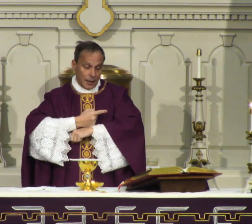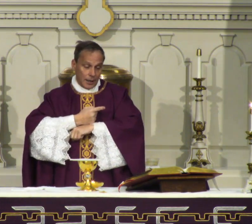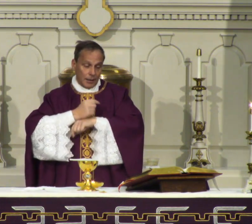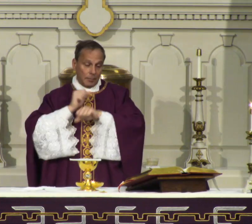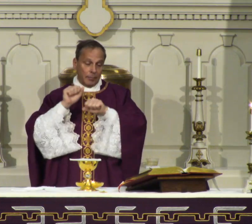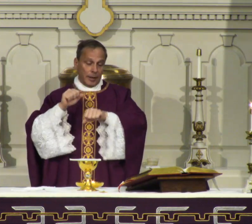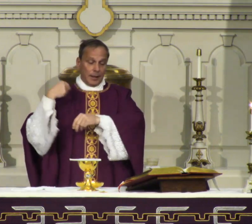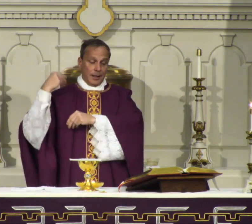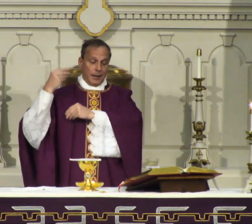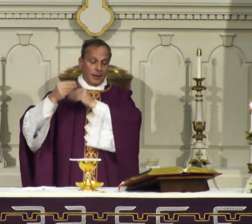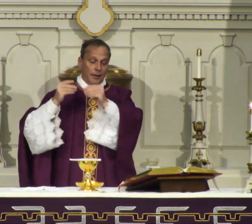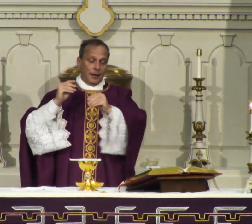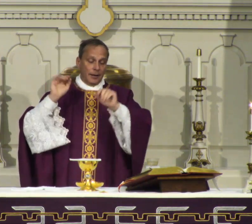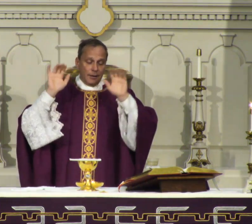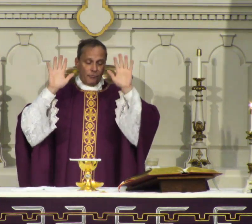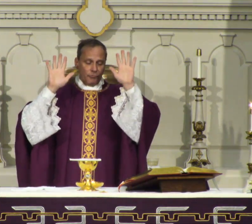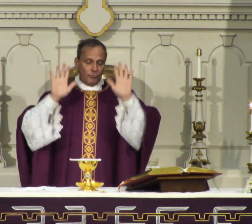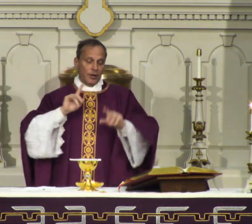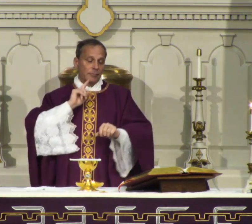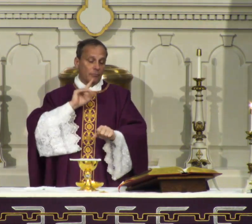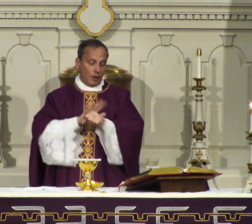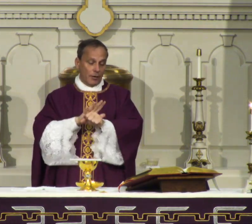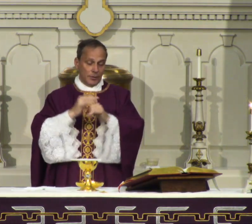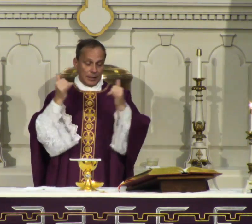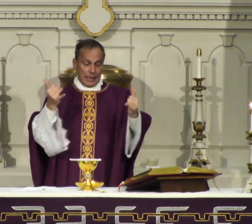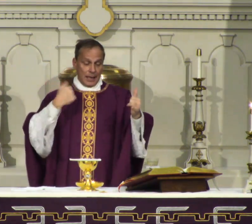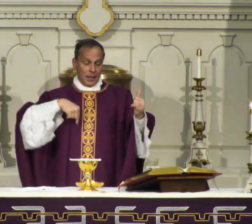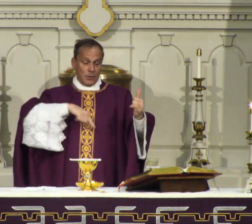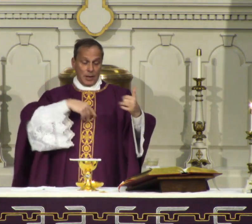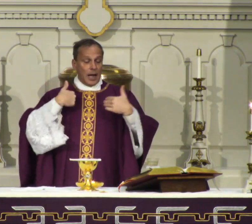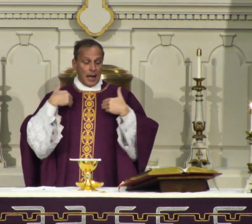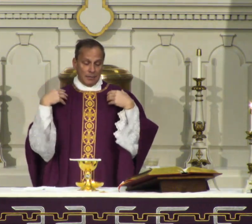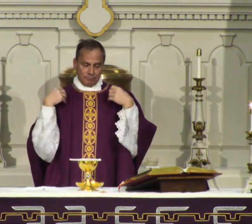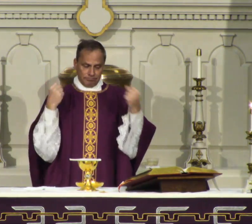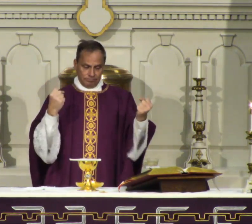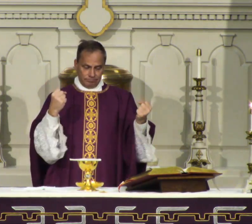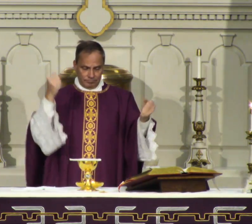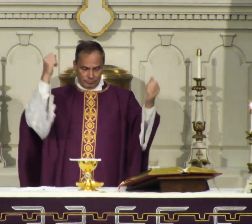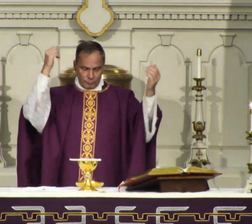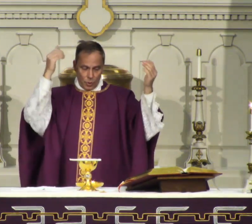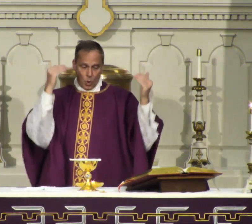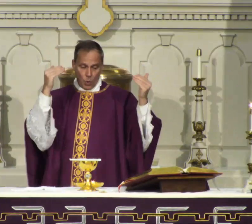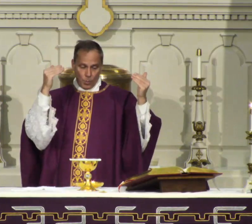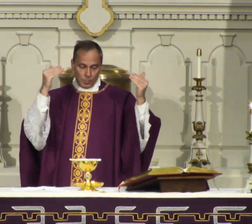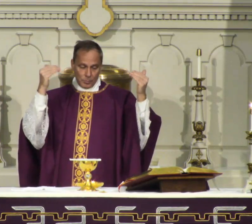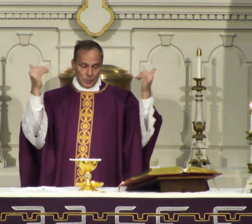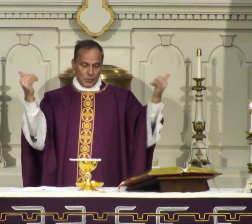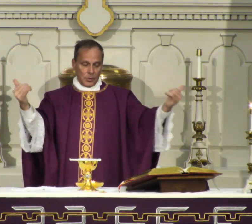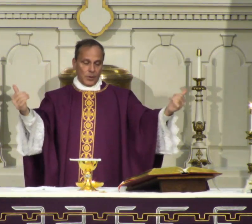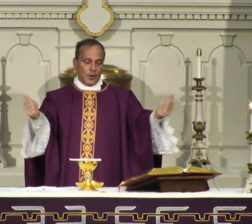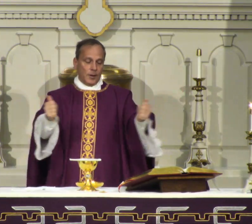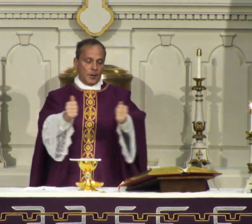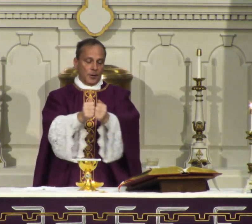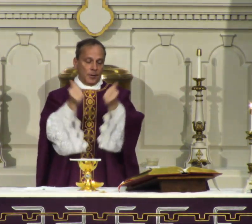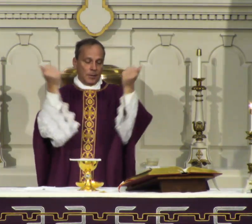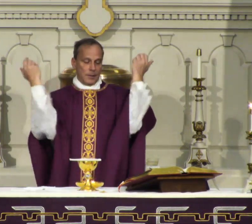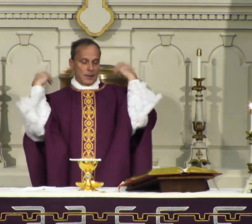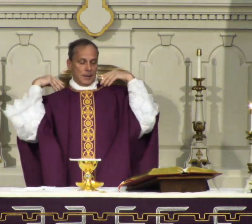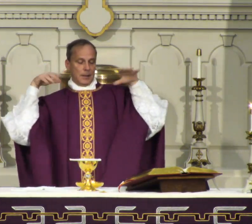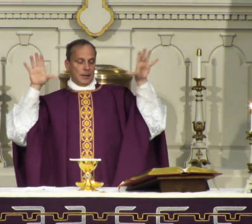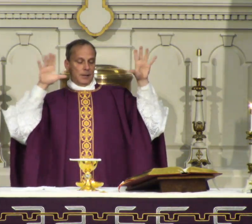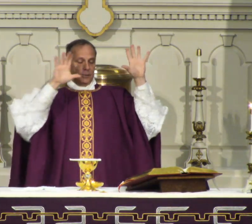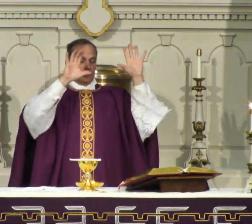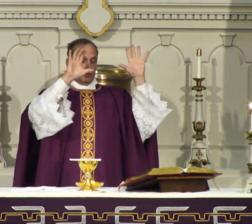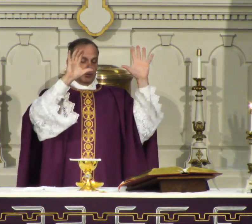day may inherit the great promise in which now we dare to hope.